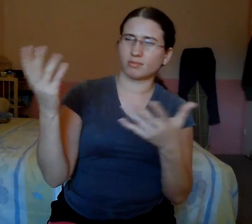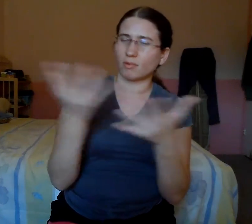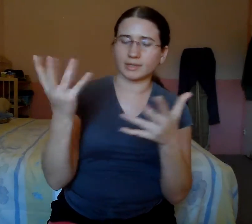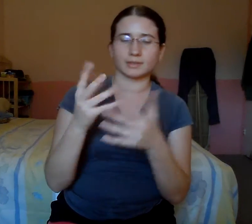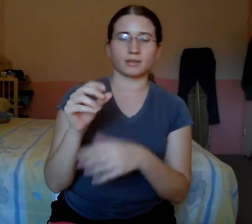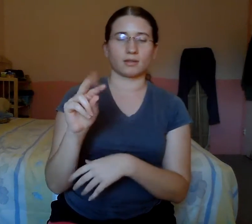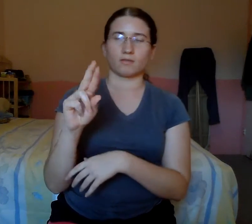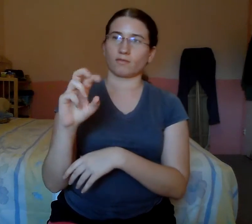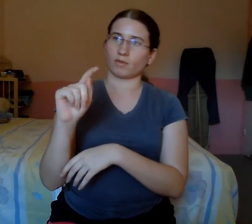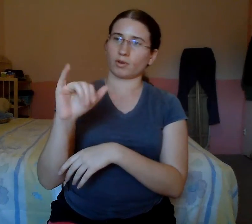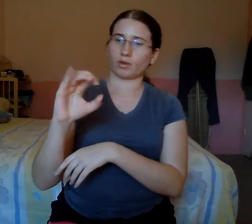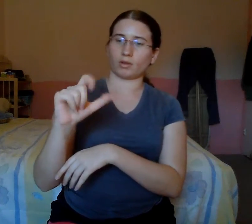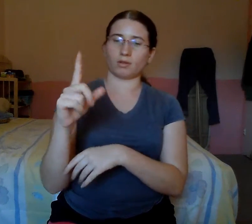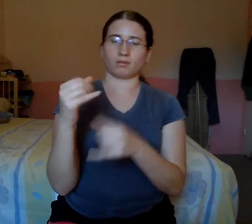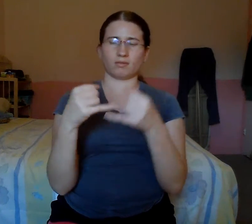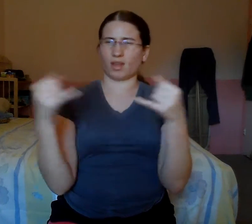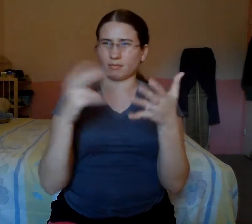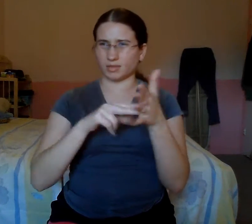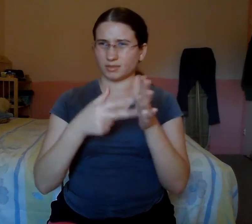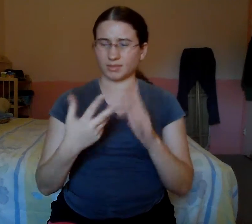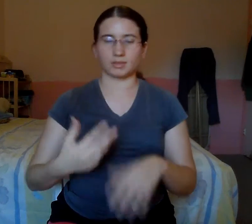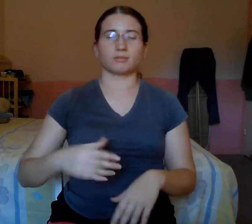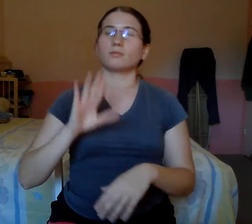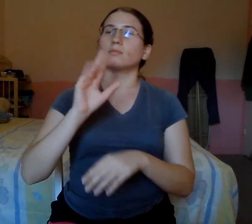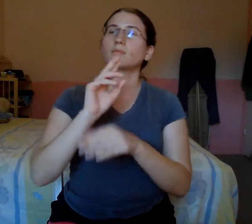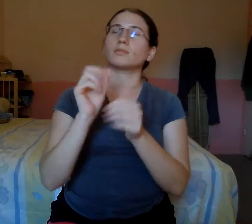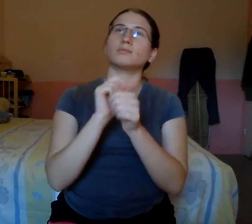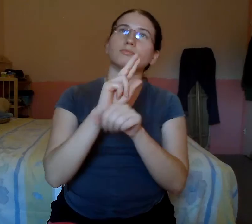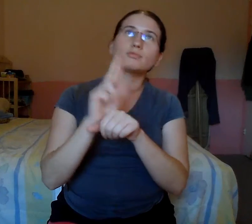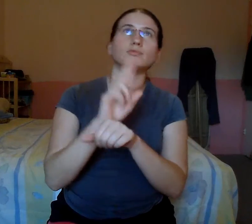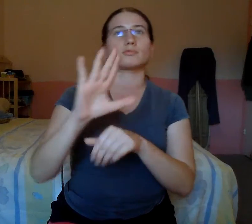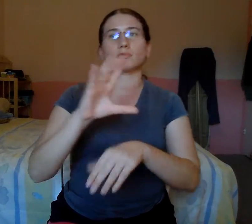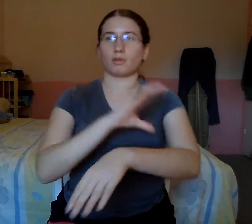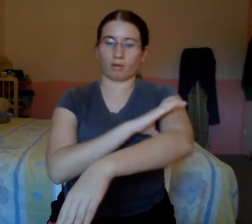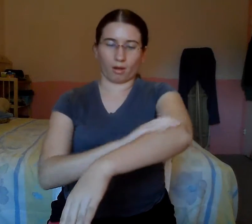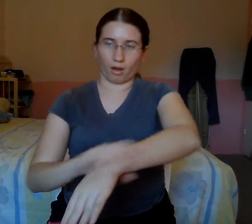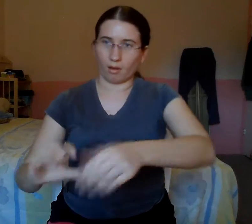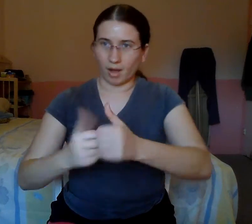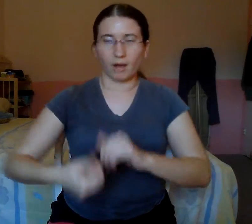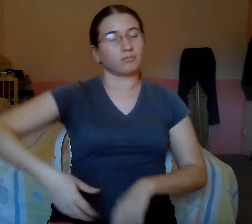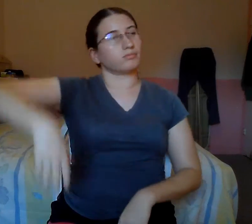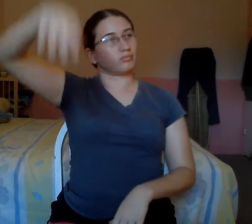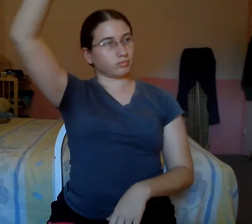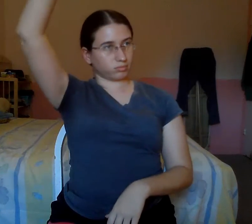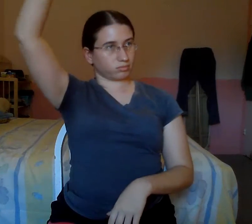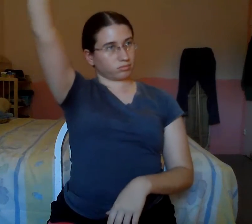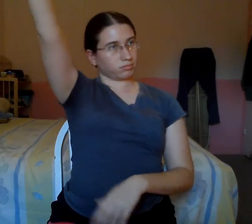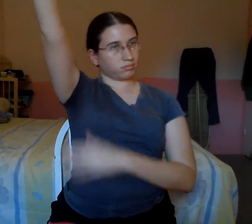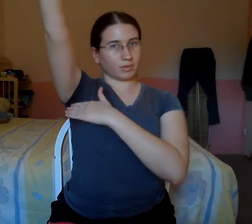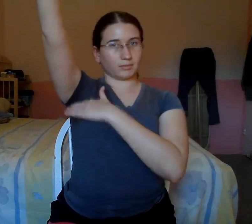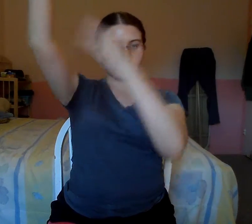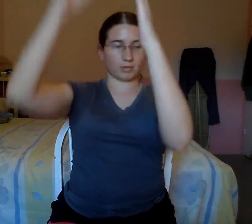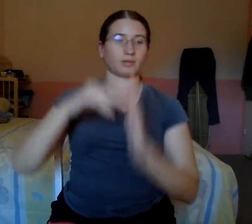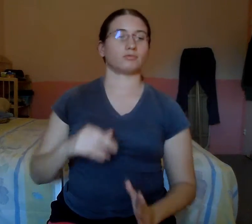this or is it like this? What's vertical? So it's straight up and down. So anything that's non-vertical, which means it's not going to be straight up and down, we can see